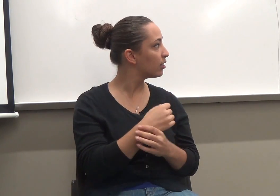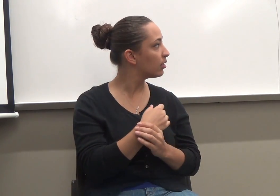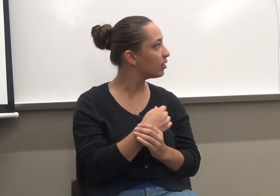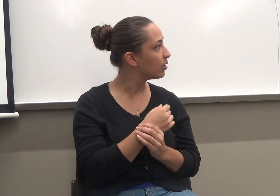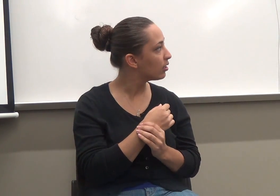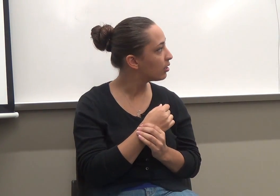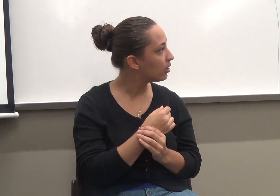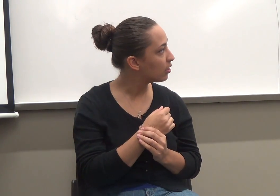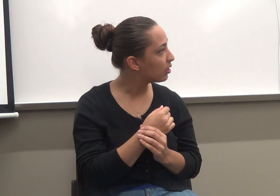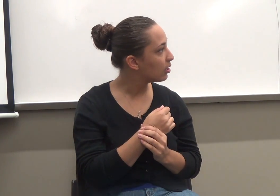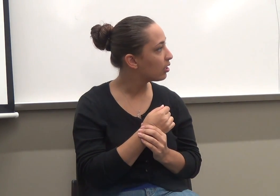this?